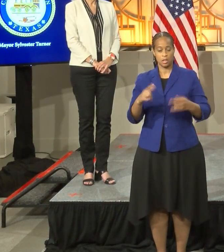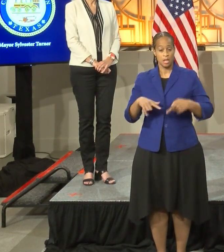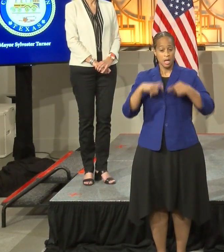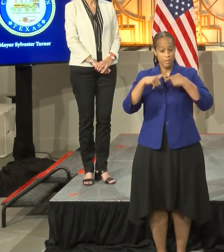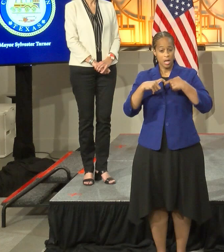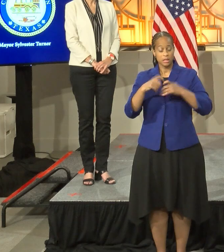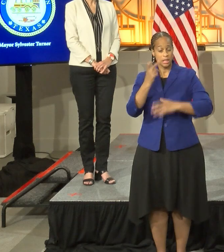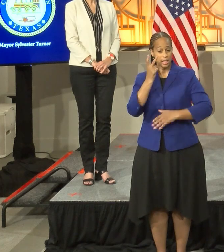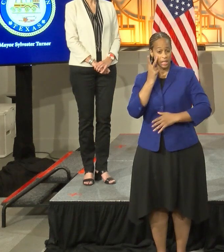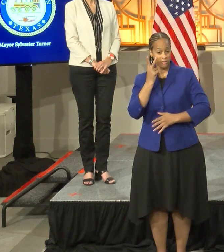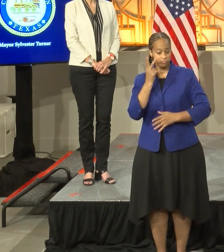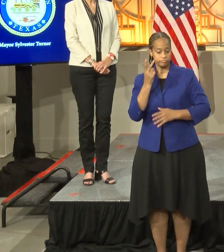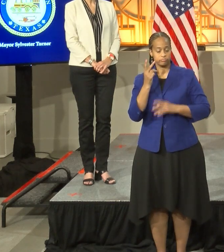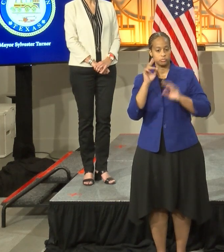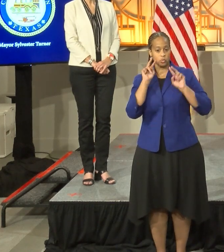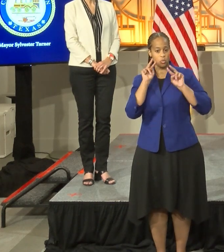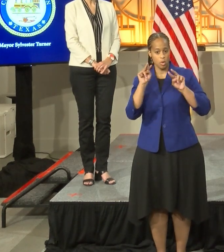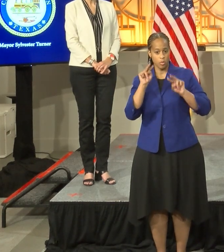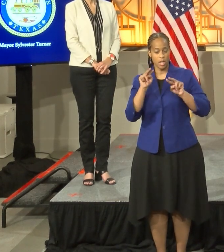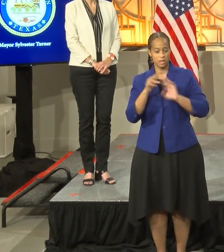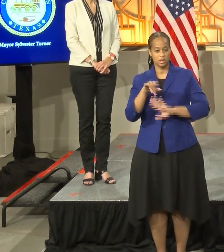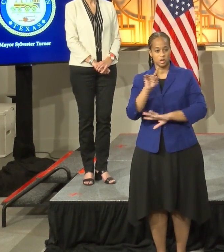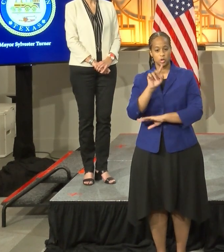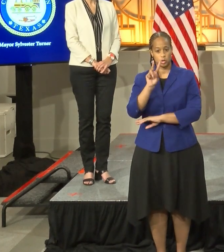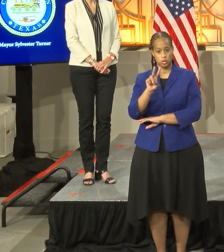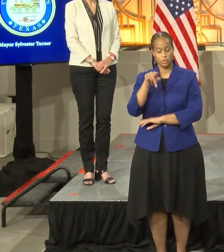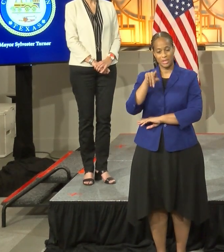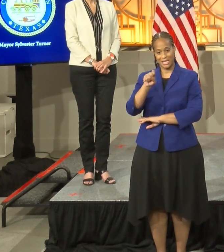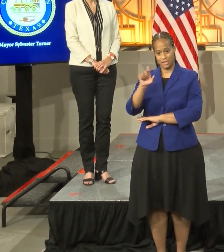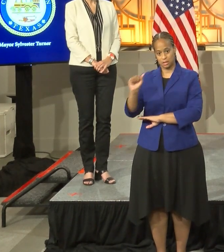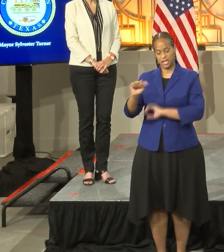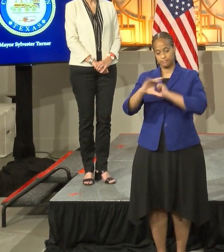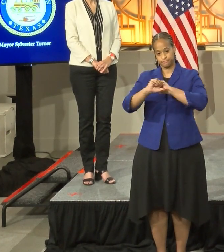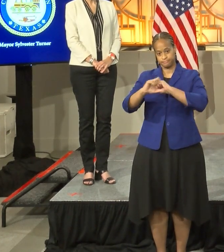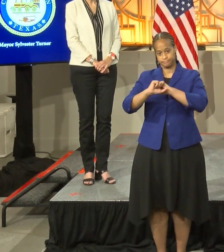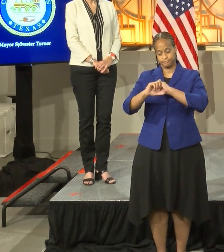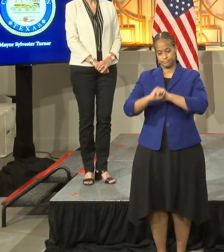if you'll turn your attention to the screen for 2 PSAs.